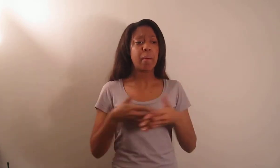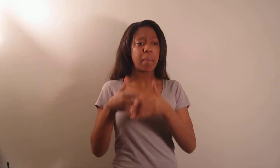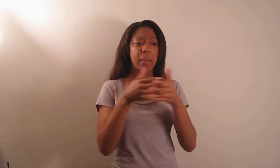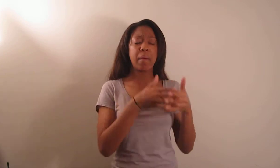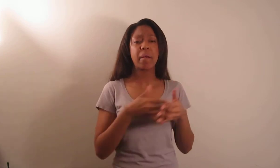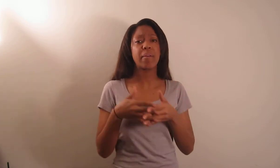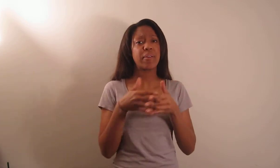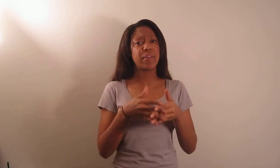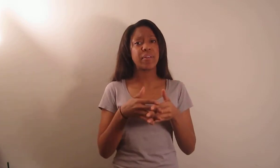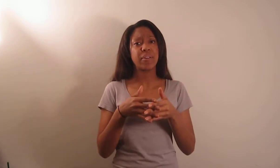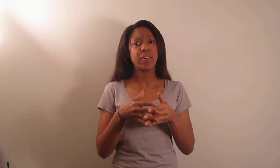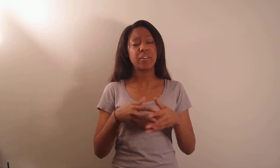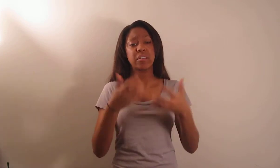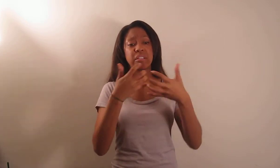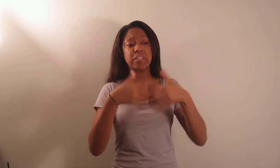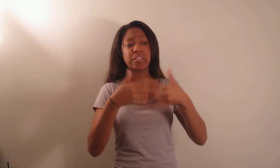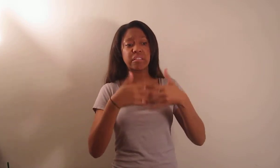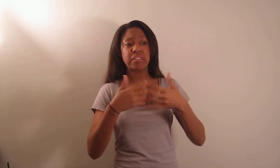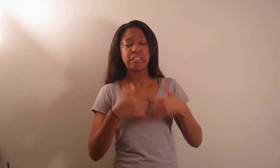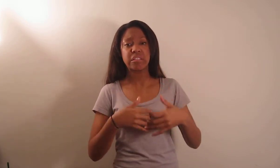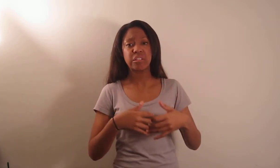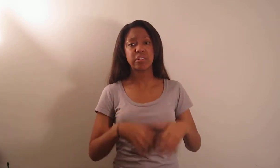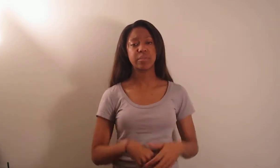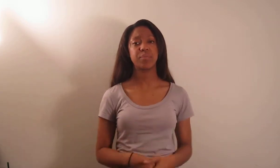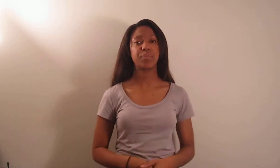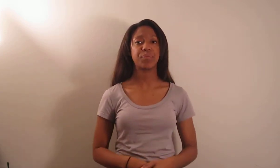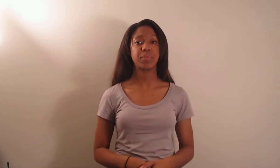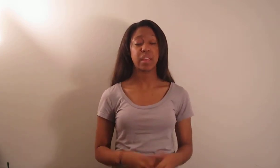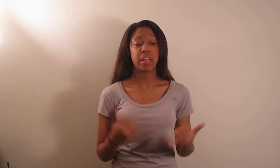Now, 1 in 10 New Yorkers were there to claim them as their own.